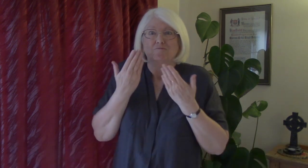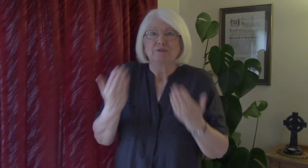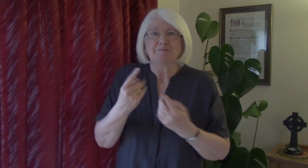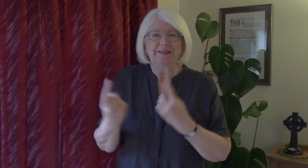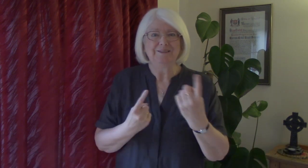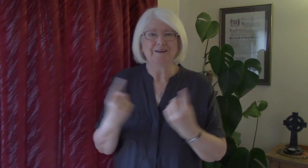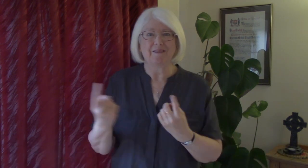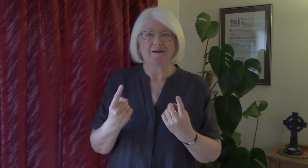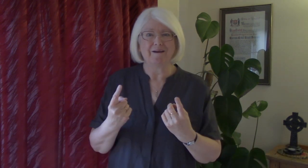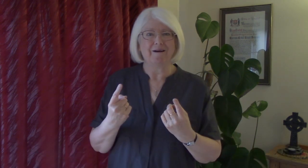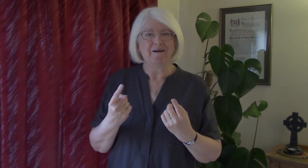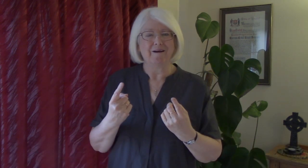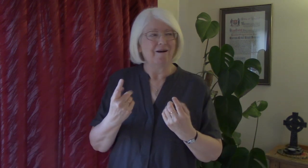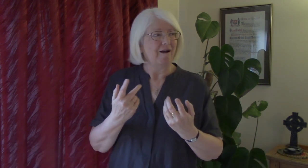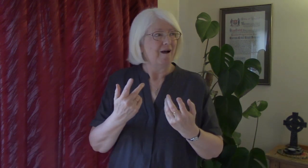other,